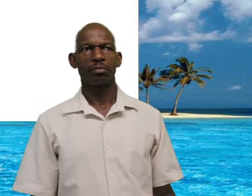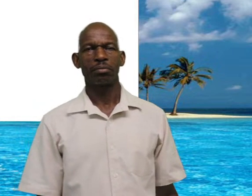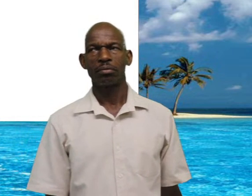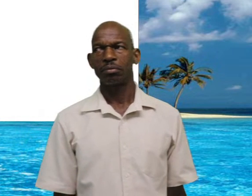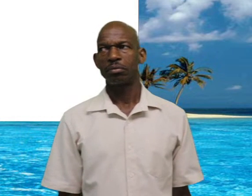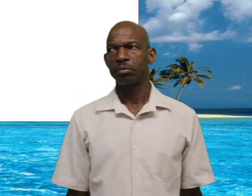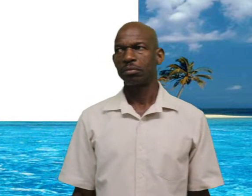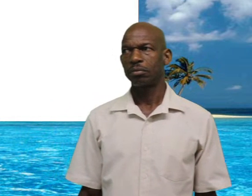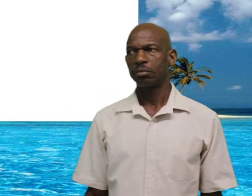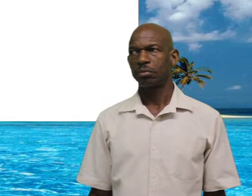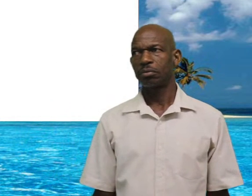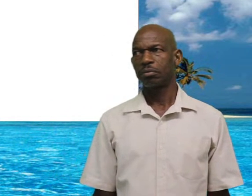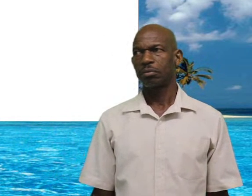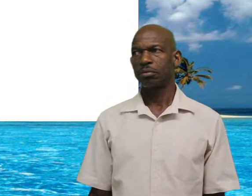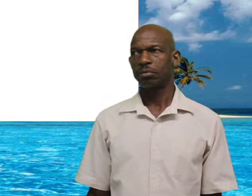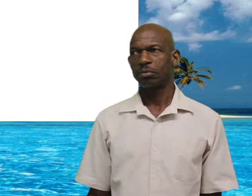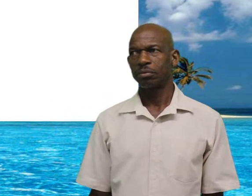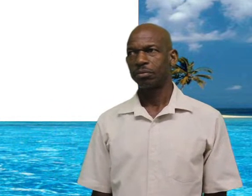has